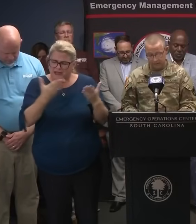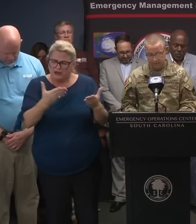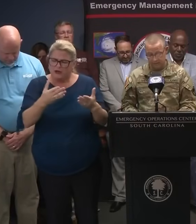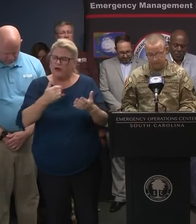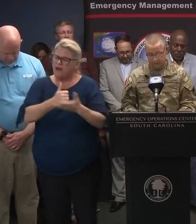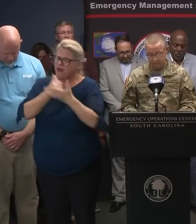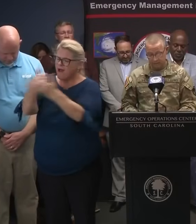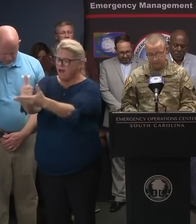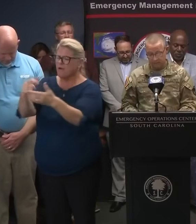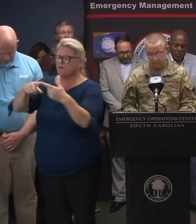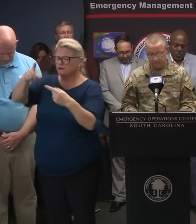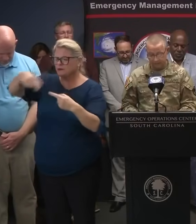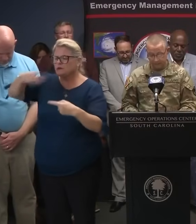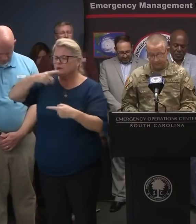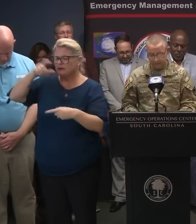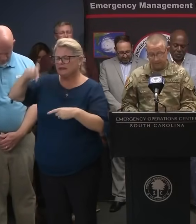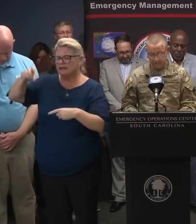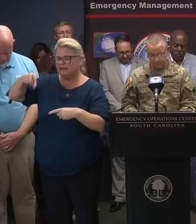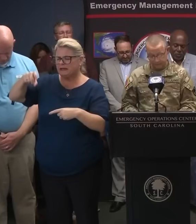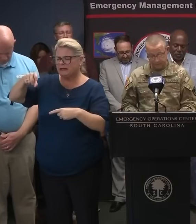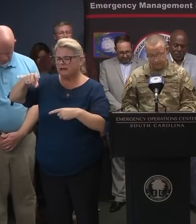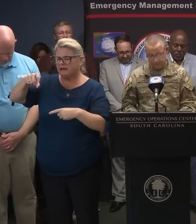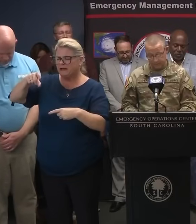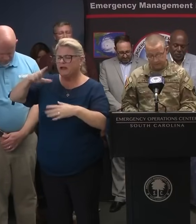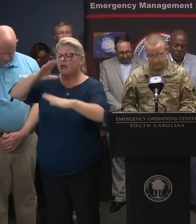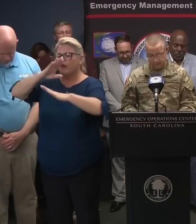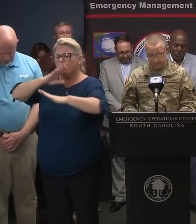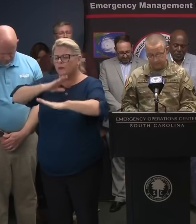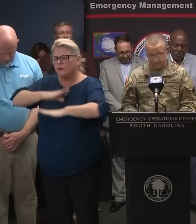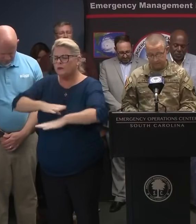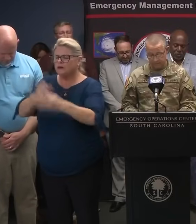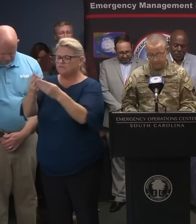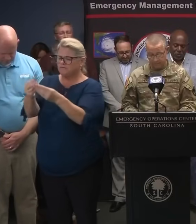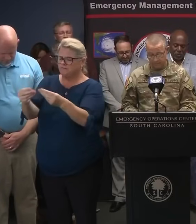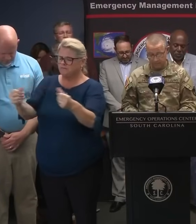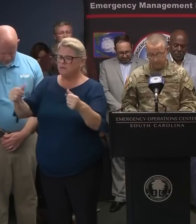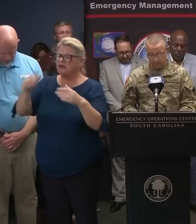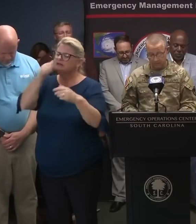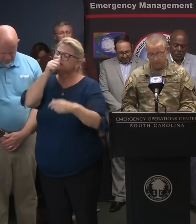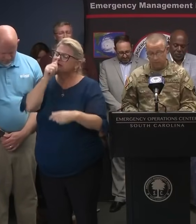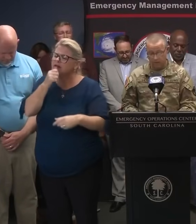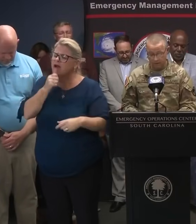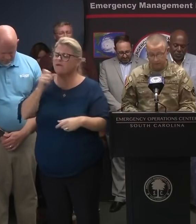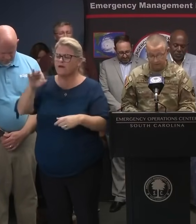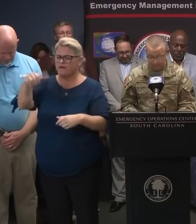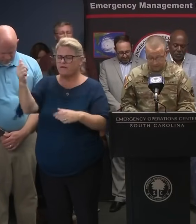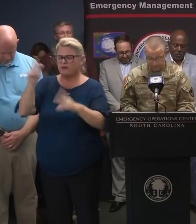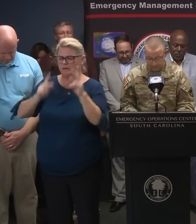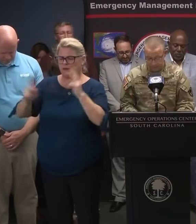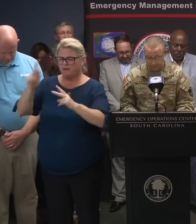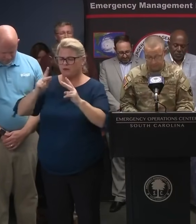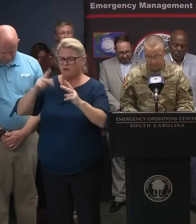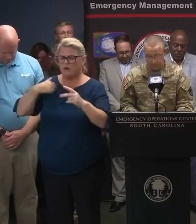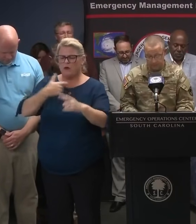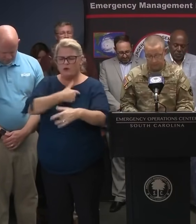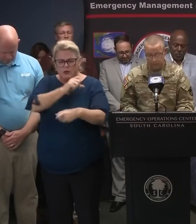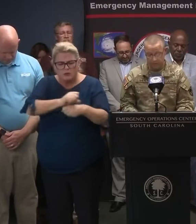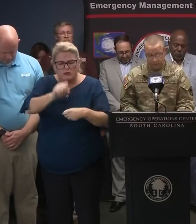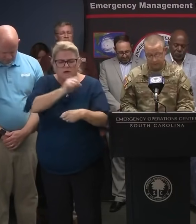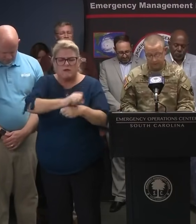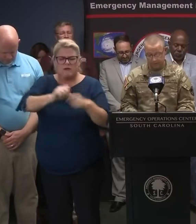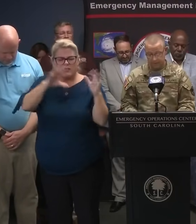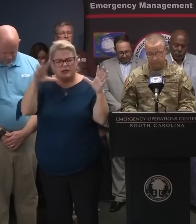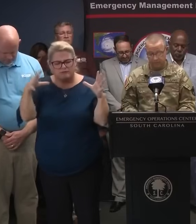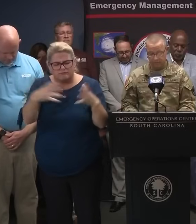in need and alleviate the suffering of our citizens. Through our collective efforts,